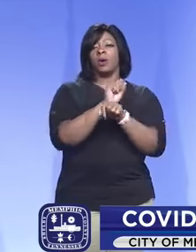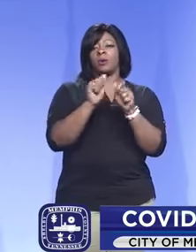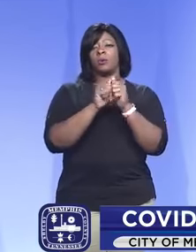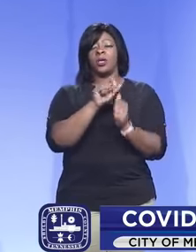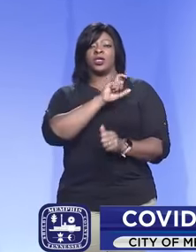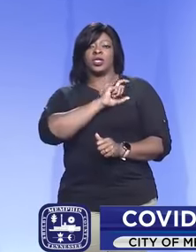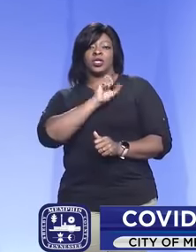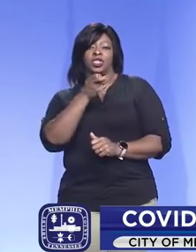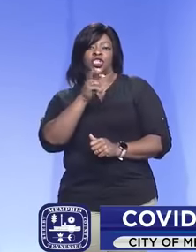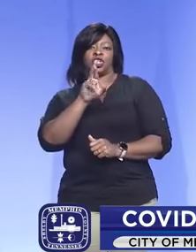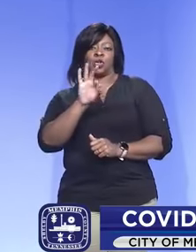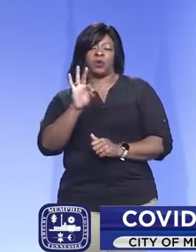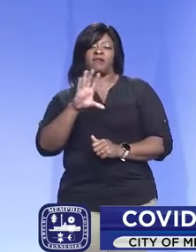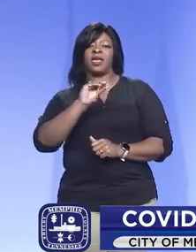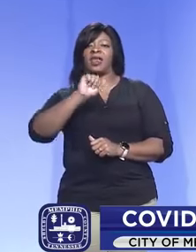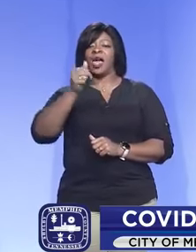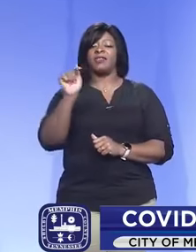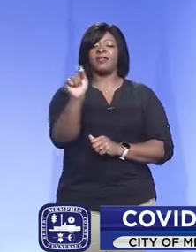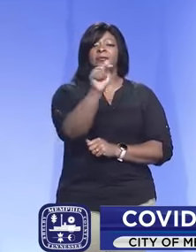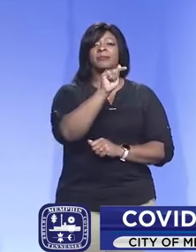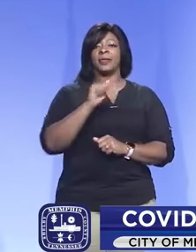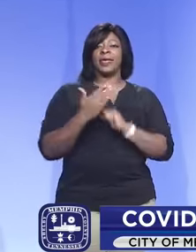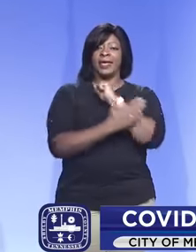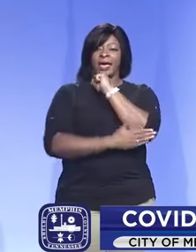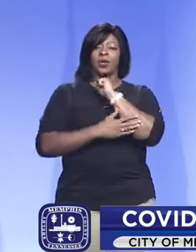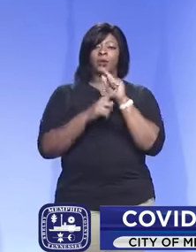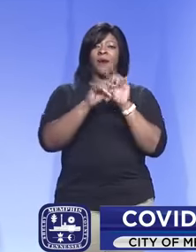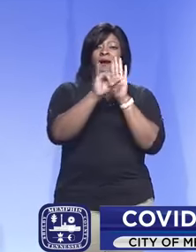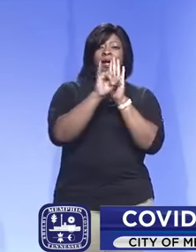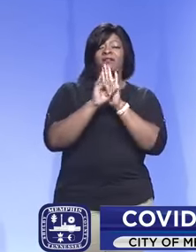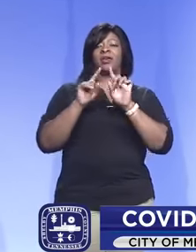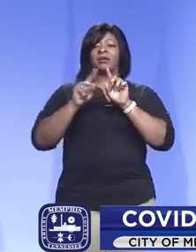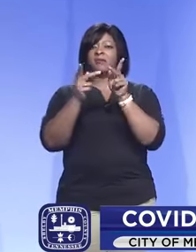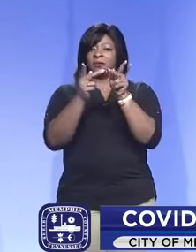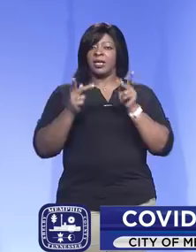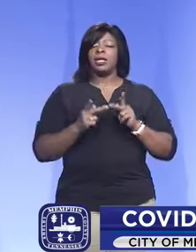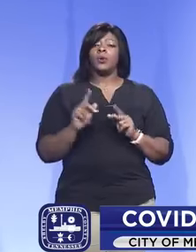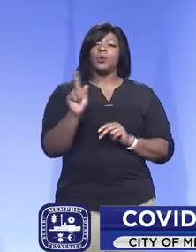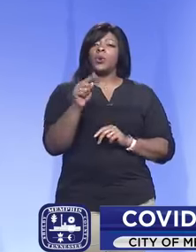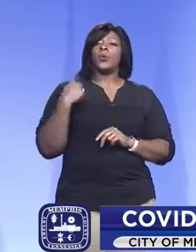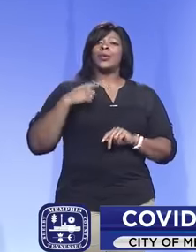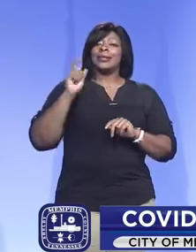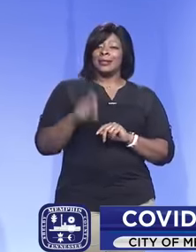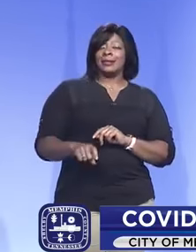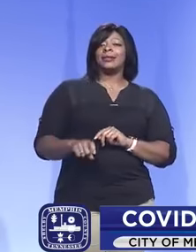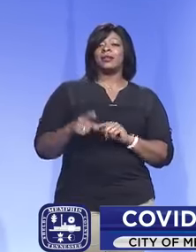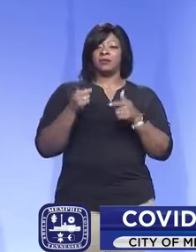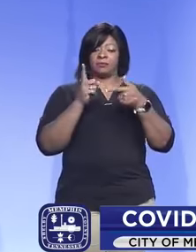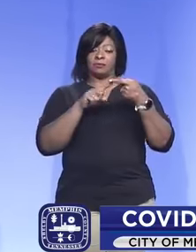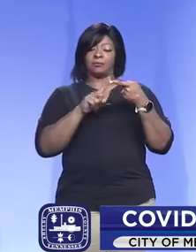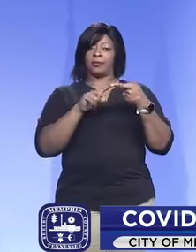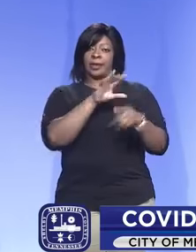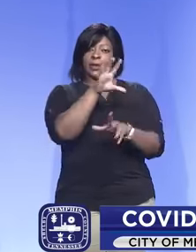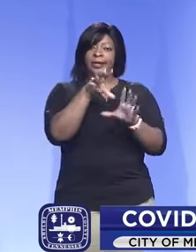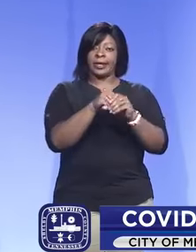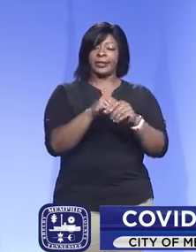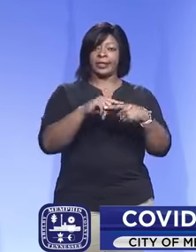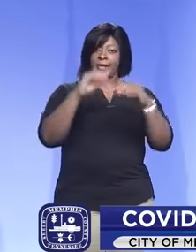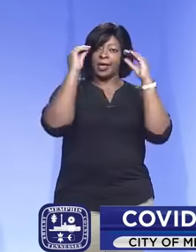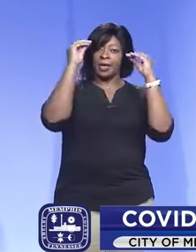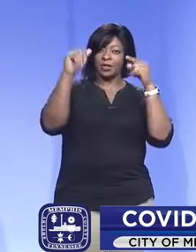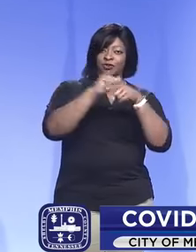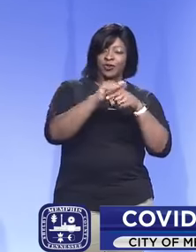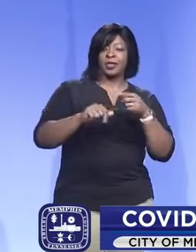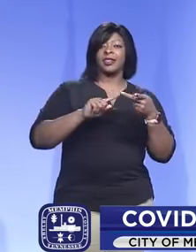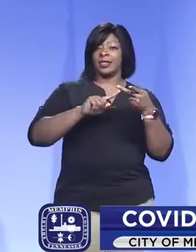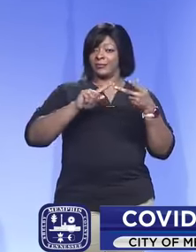the sheriff's office and other municipalities, to one, identify places where we needed to first engage, then educate, and then